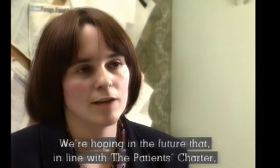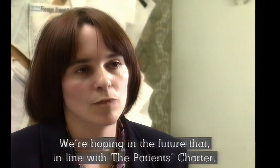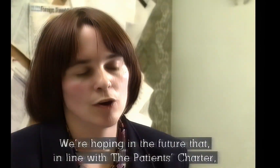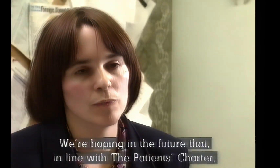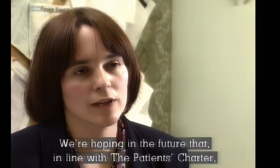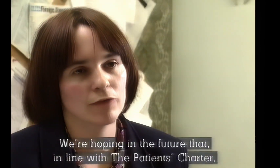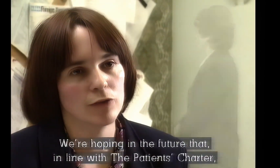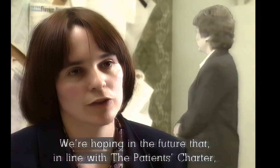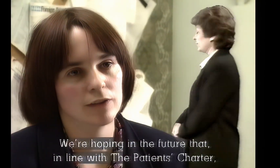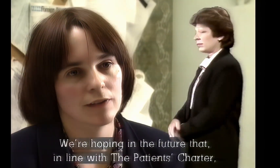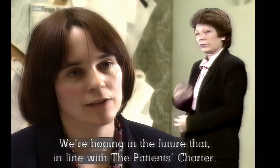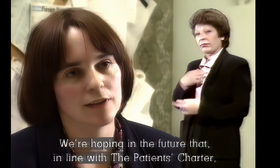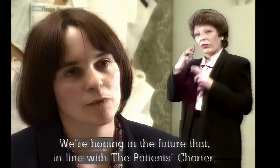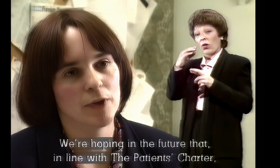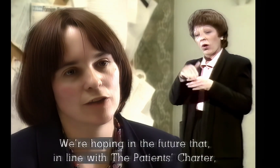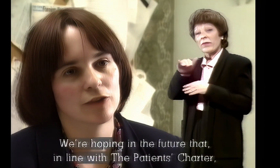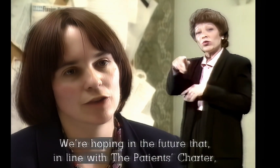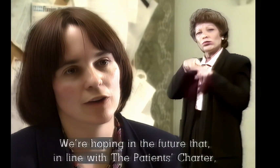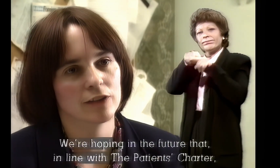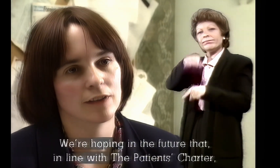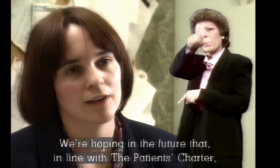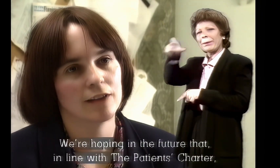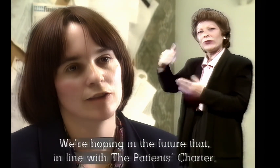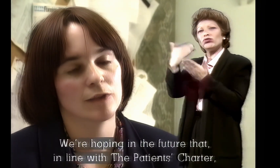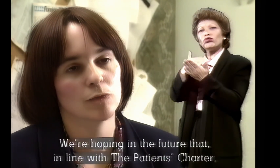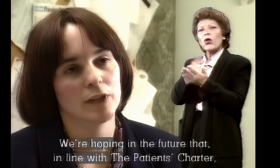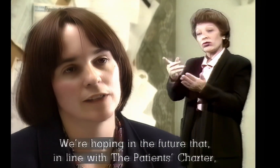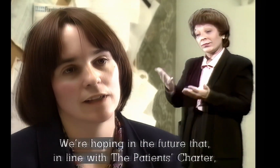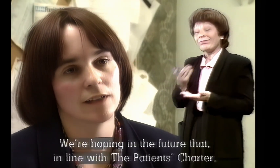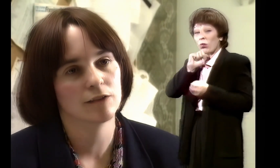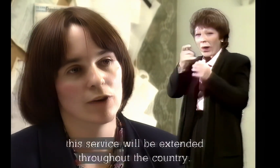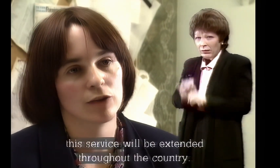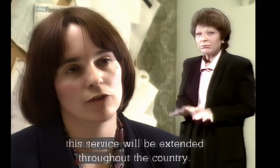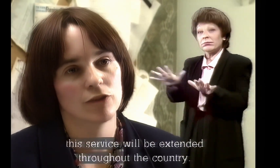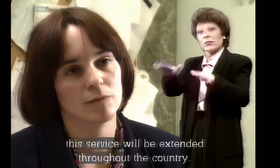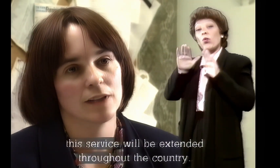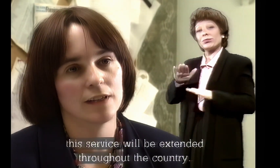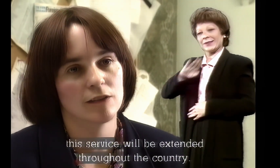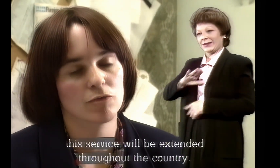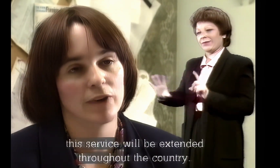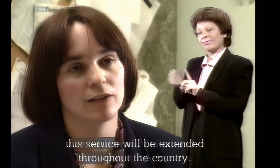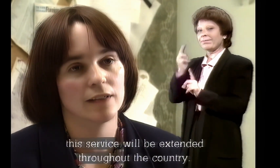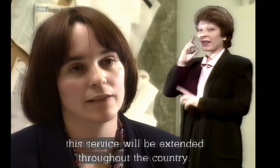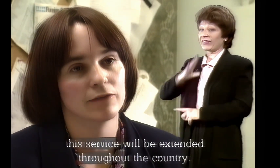We're hoping in the future that in line with the patient's charter, this service will be extended throughout the country to meet the needs of the profoundly deaf.